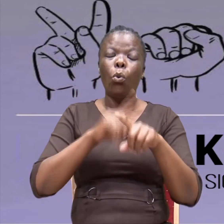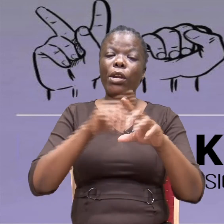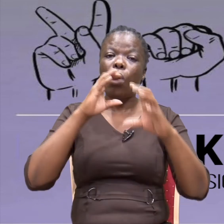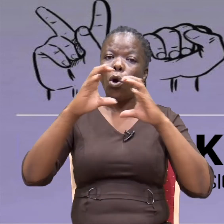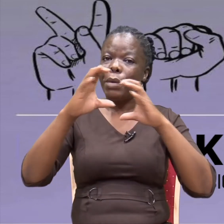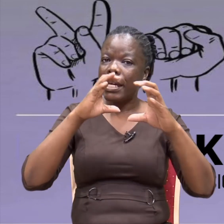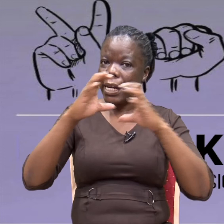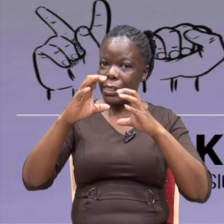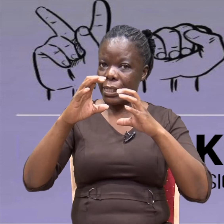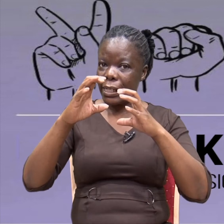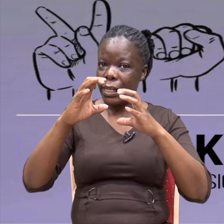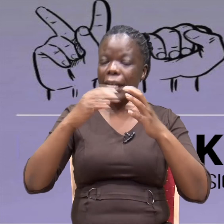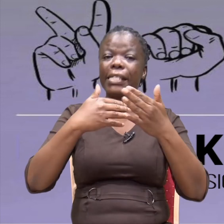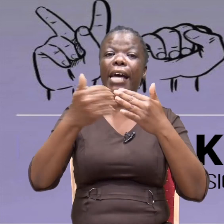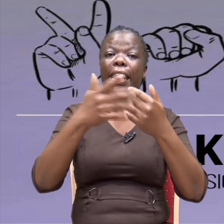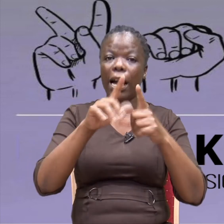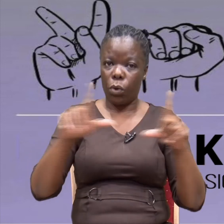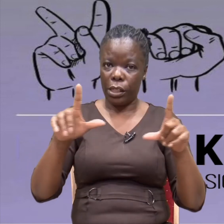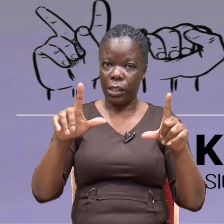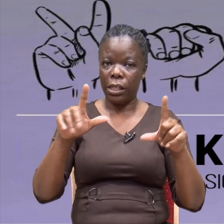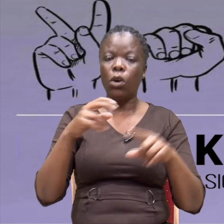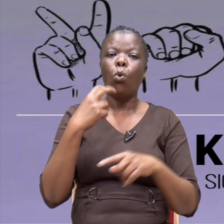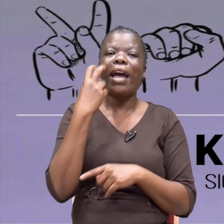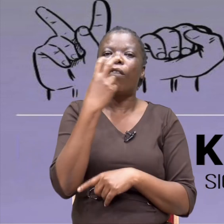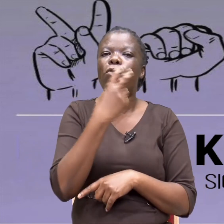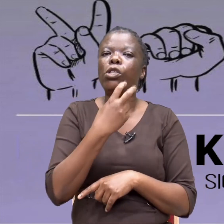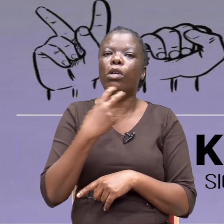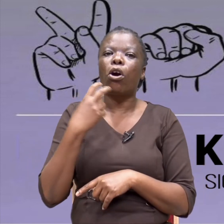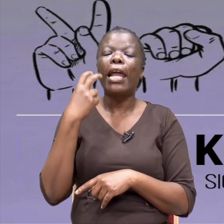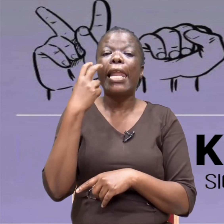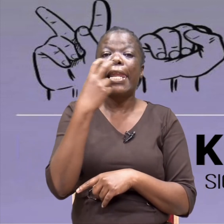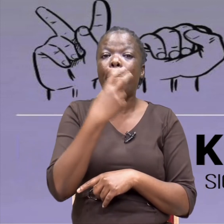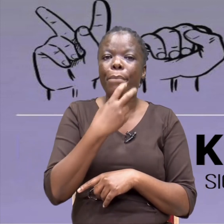we are communicating in sign language, we have what we call lip reading.